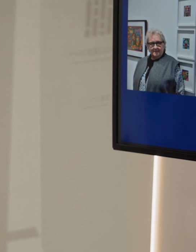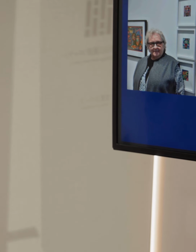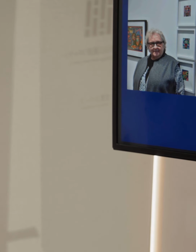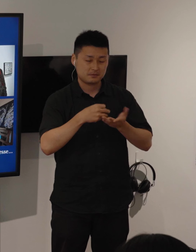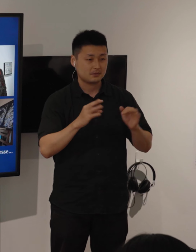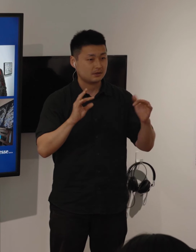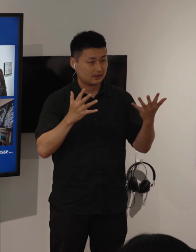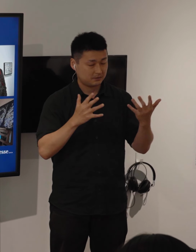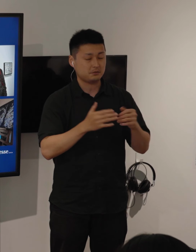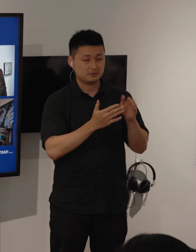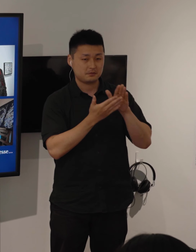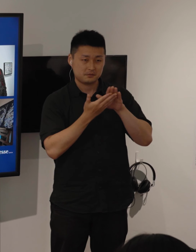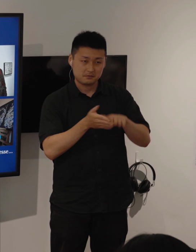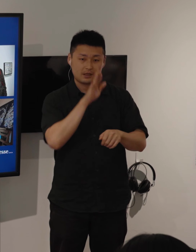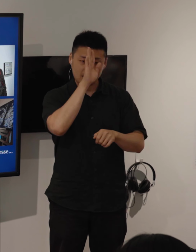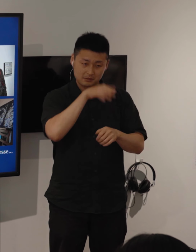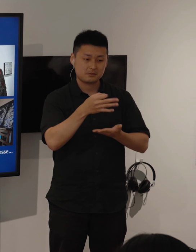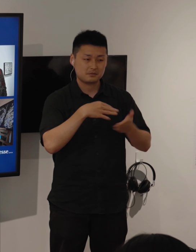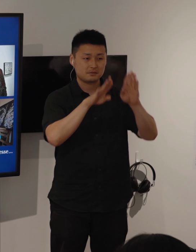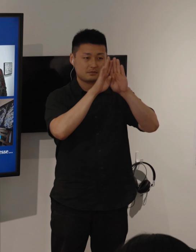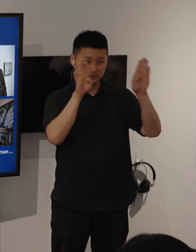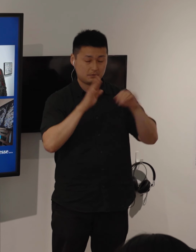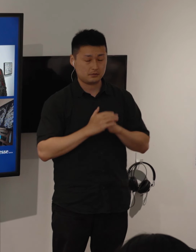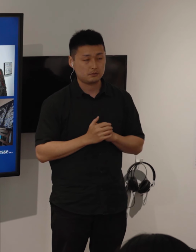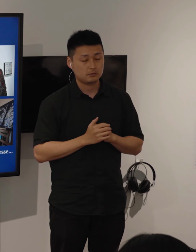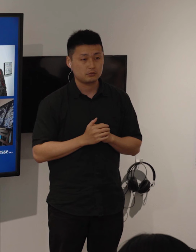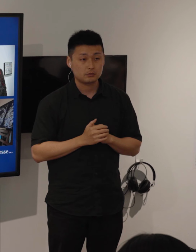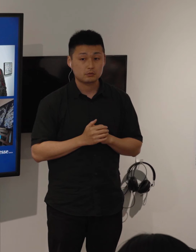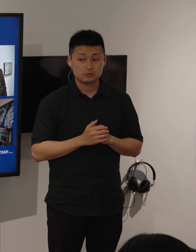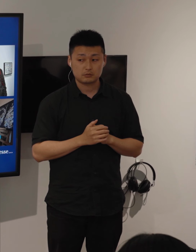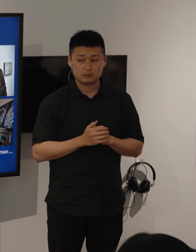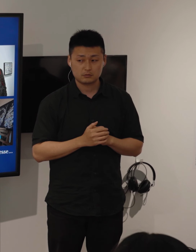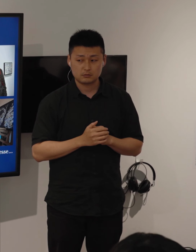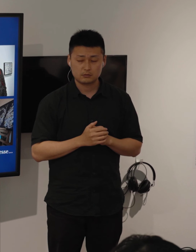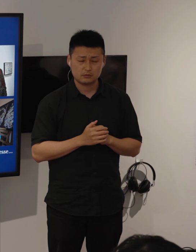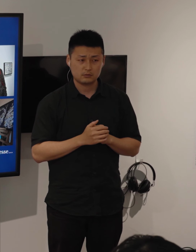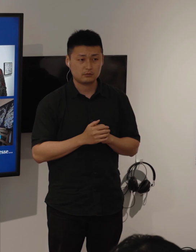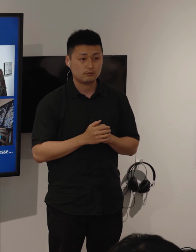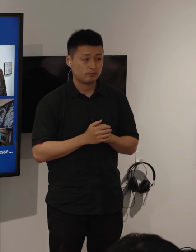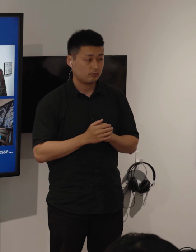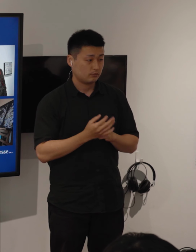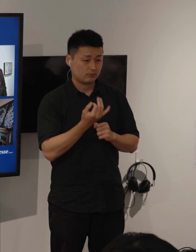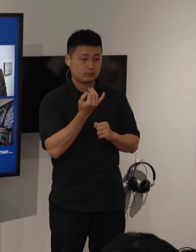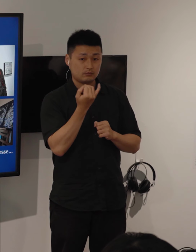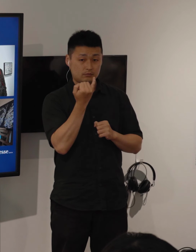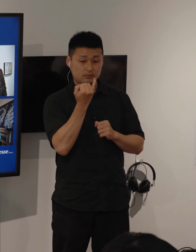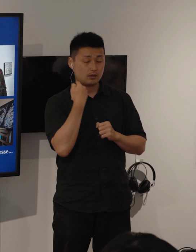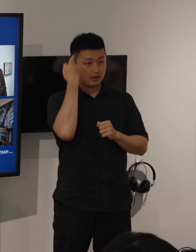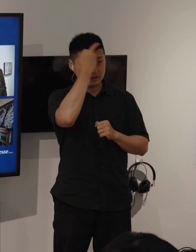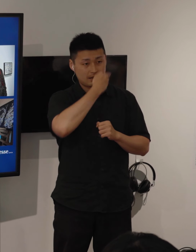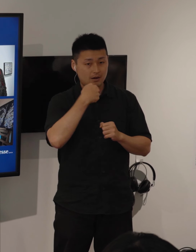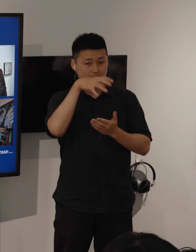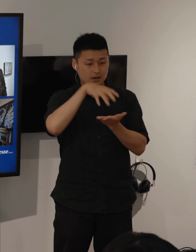sell. And she's very well known for drawing female faces across the pieces. So sometimes they were tiny, sometimes